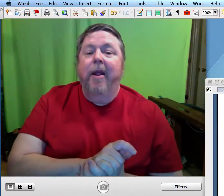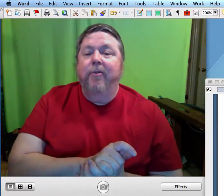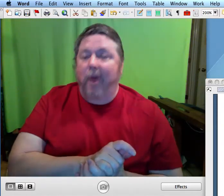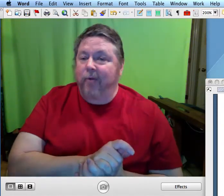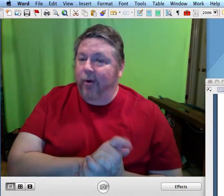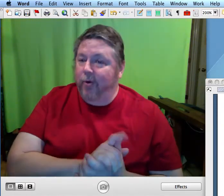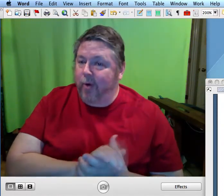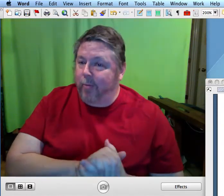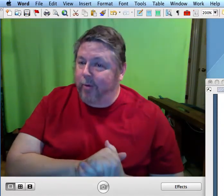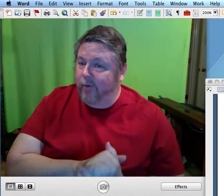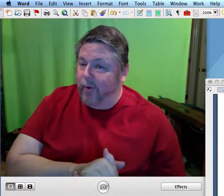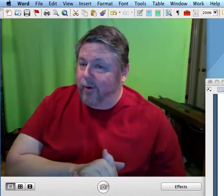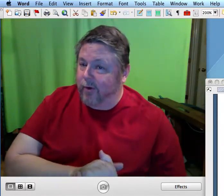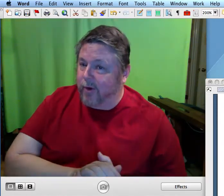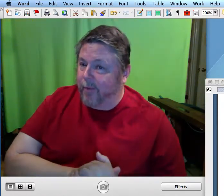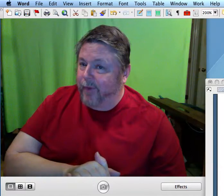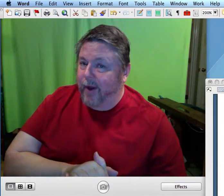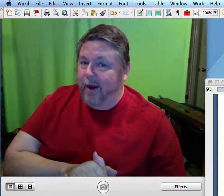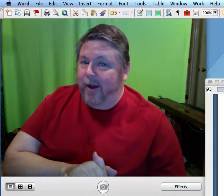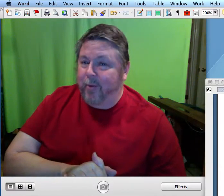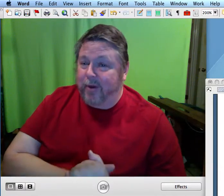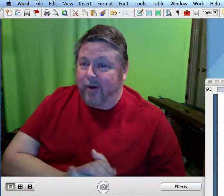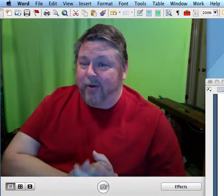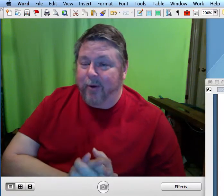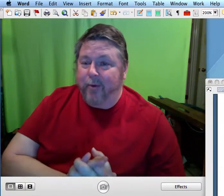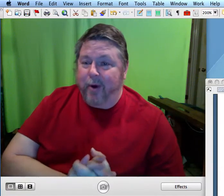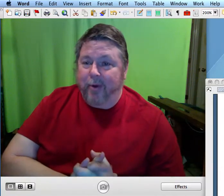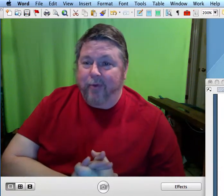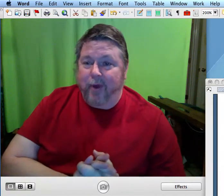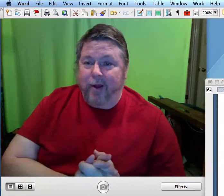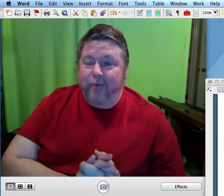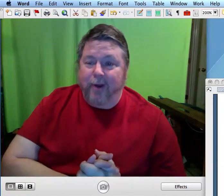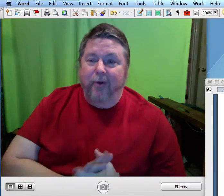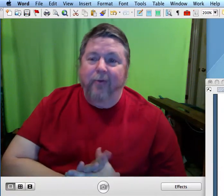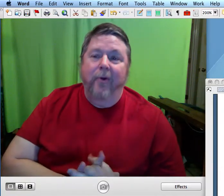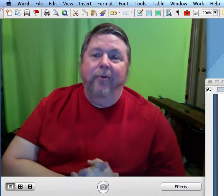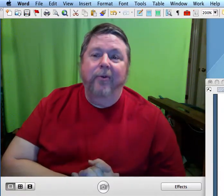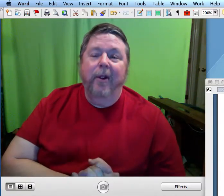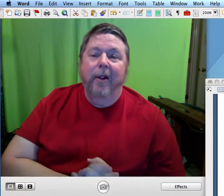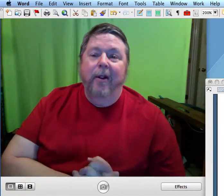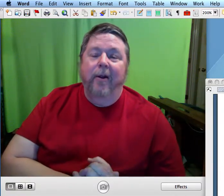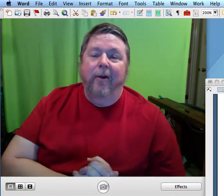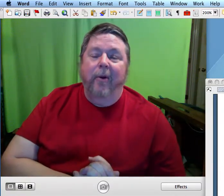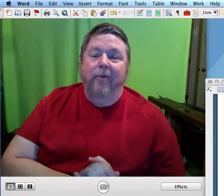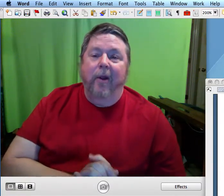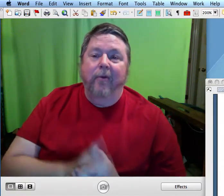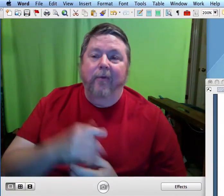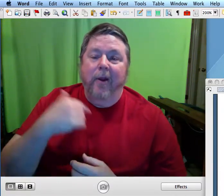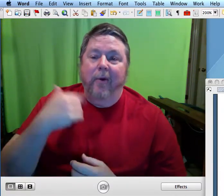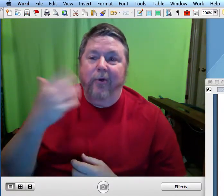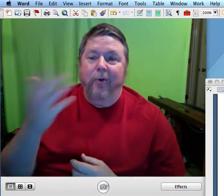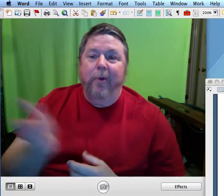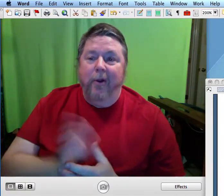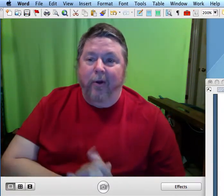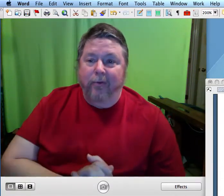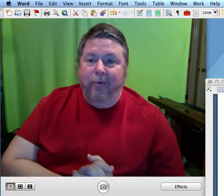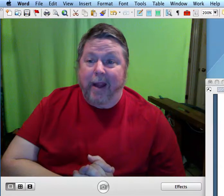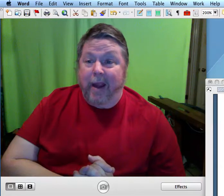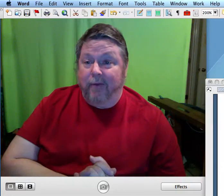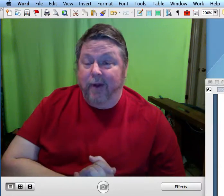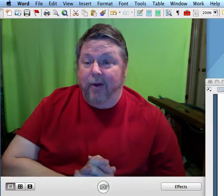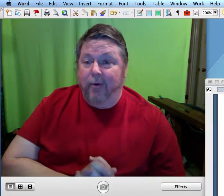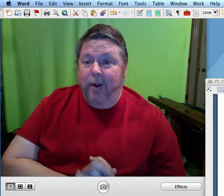they generally are cooperative and will do so. And they're particularly cooperative on video phones, or on video interpreting calls